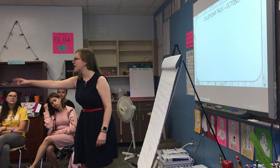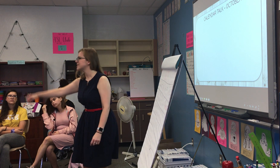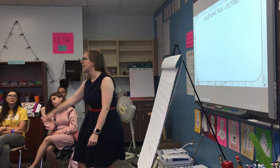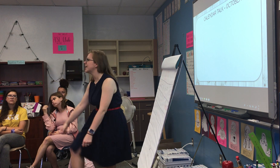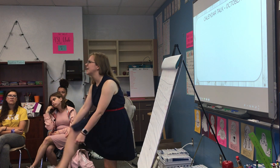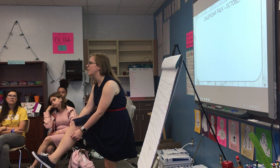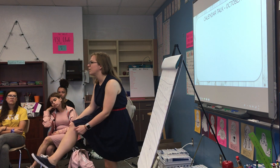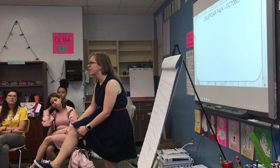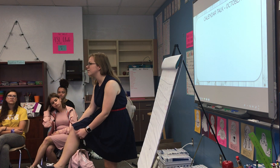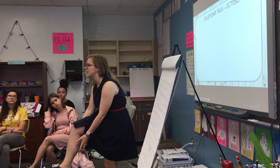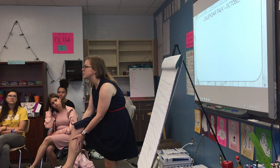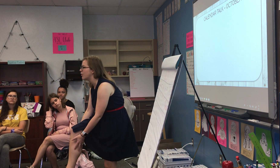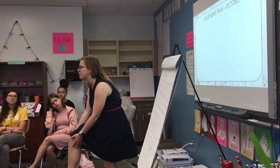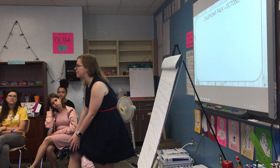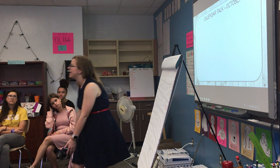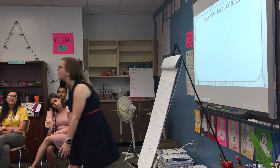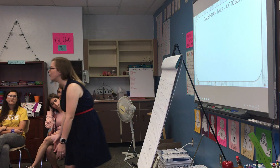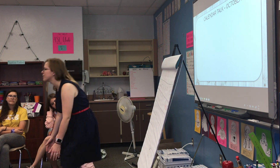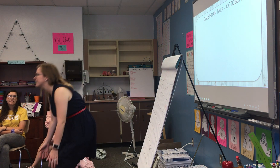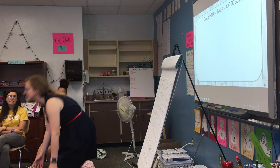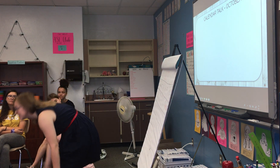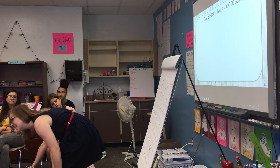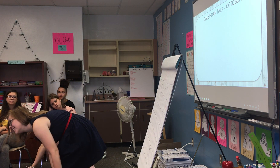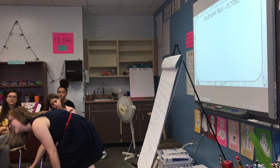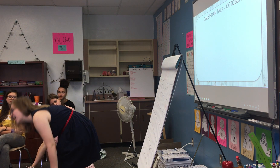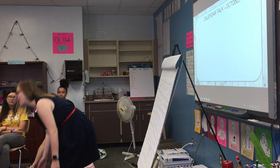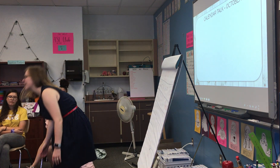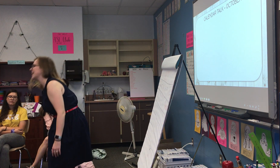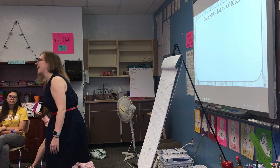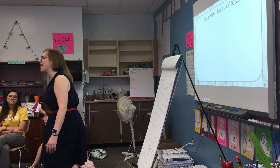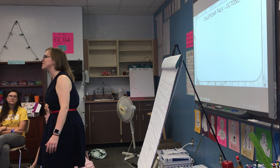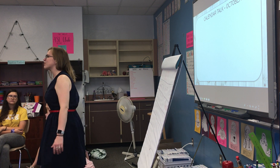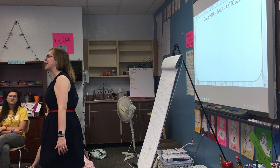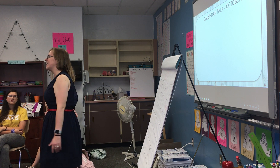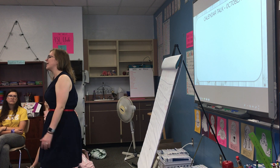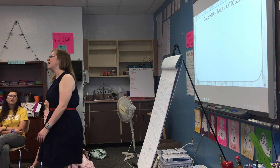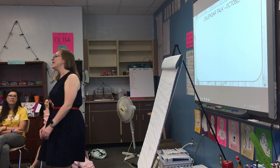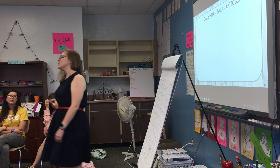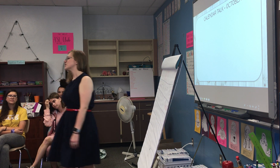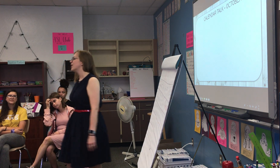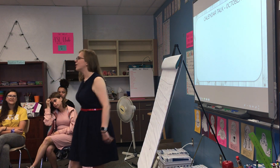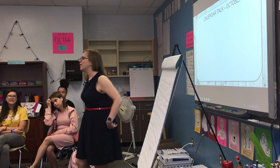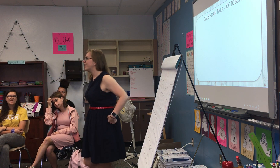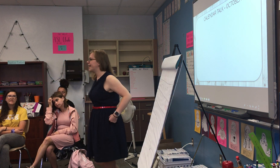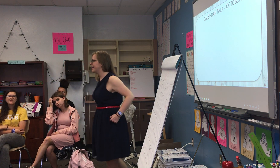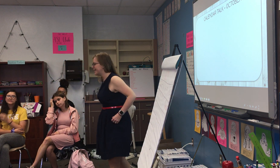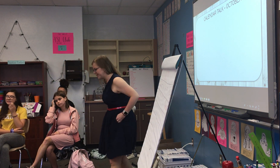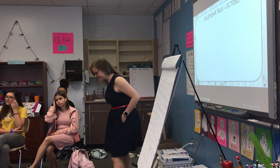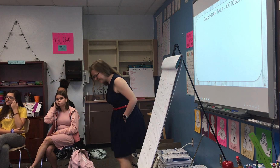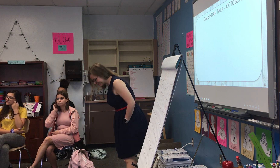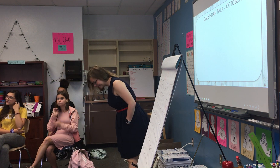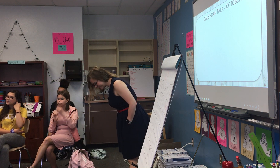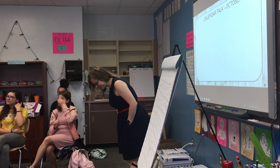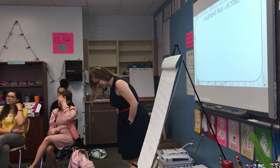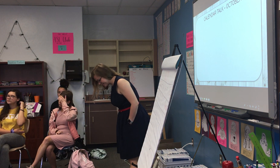I cannot wear them, they don't fit over these honking calves right here. So,